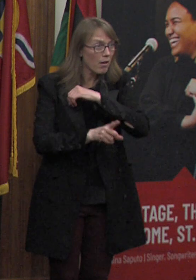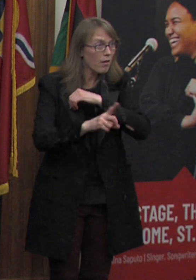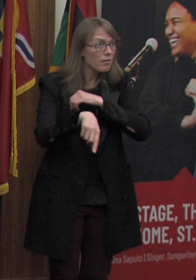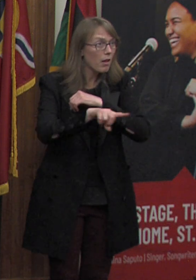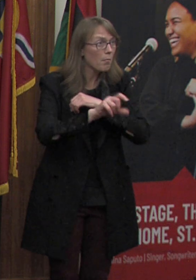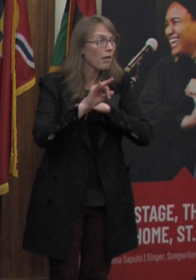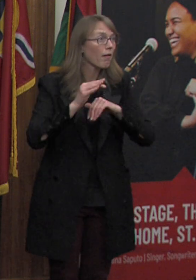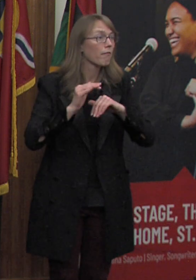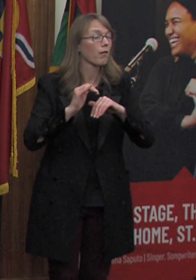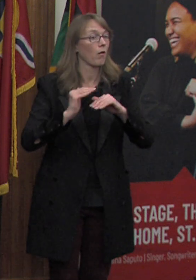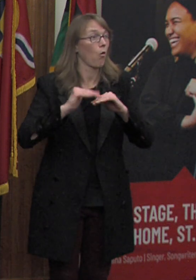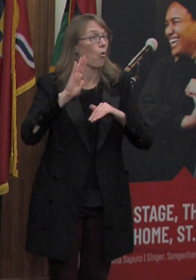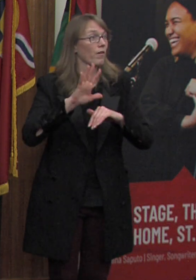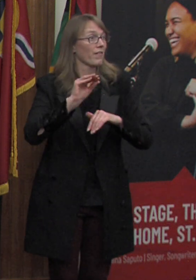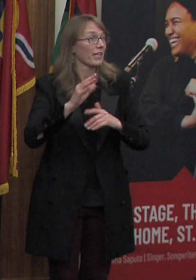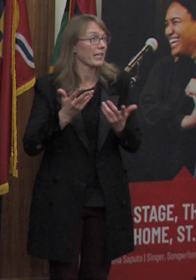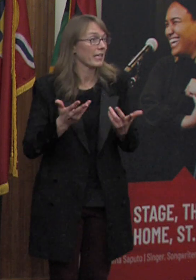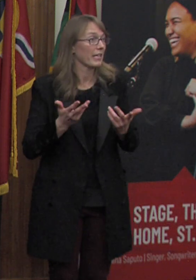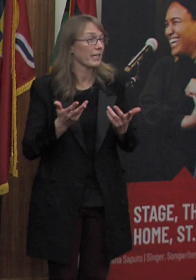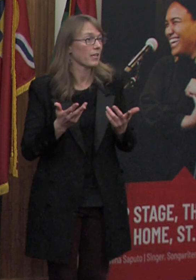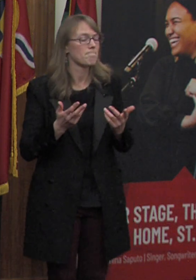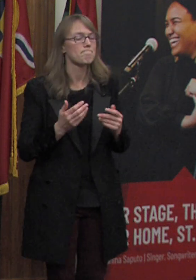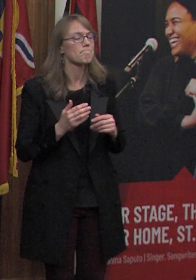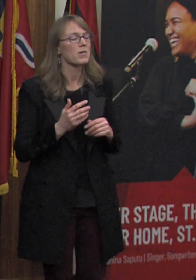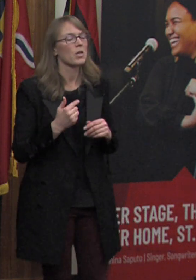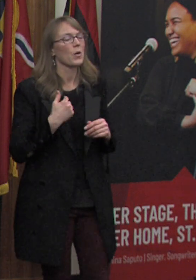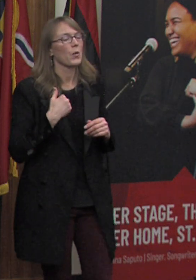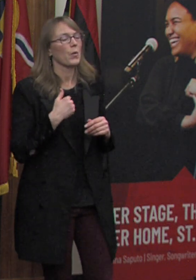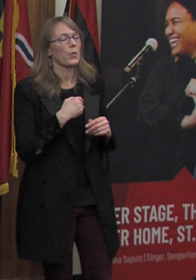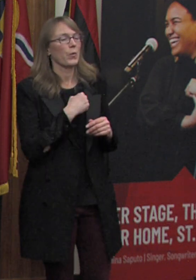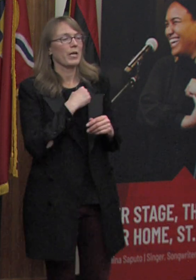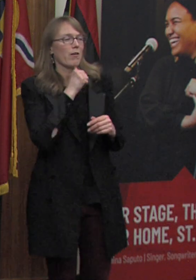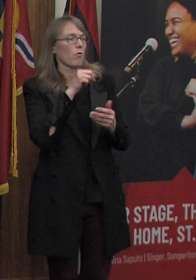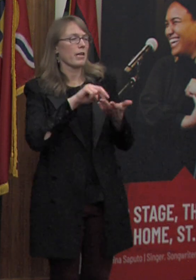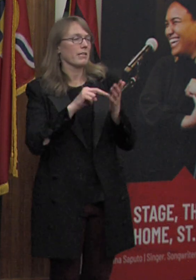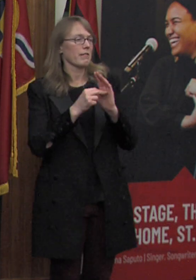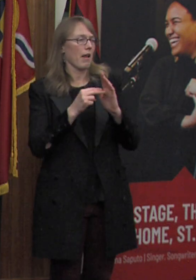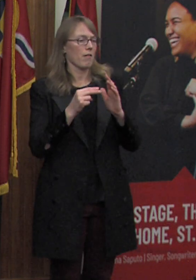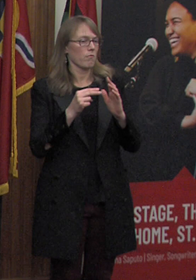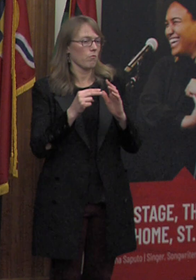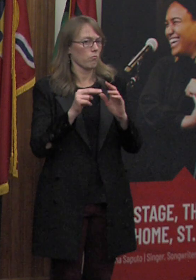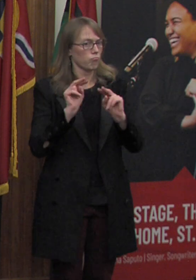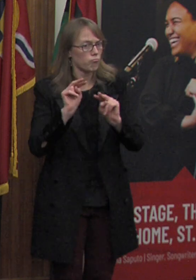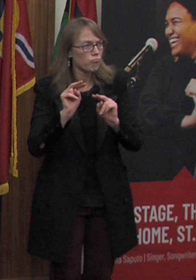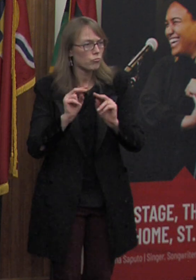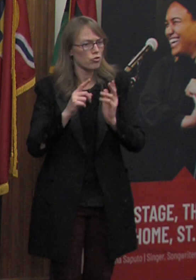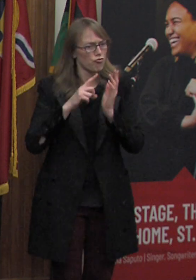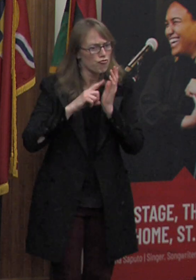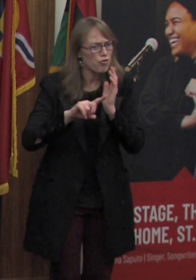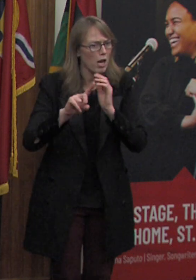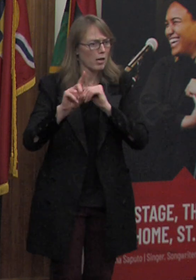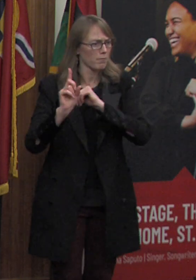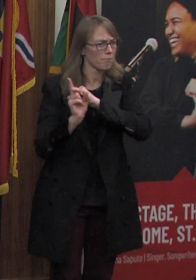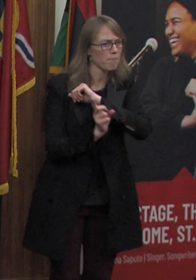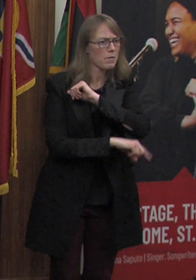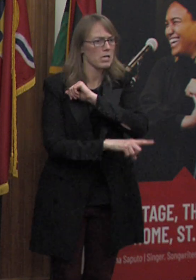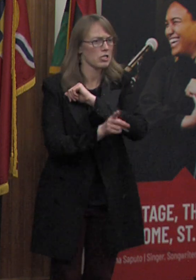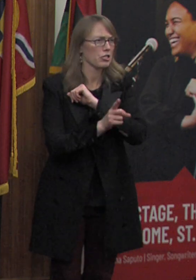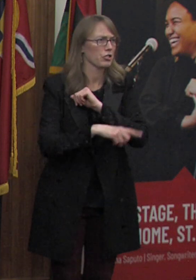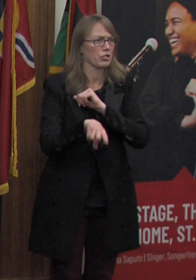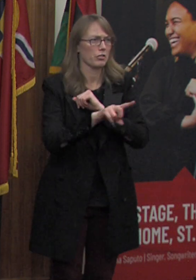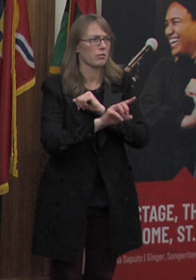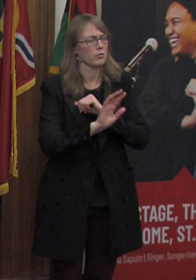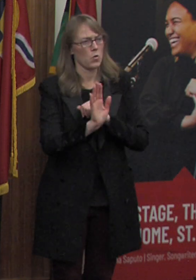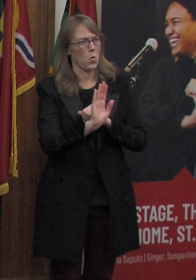penalize businesses any more than they're already being penalized. So, no, we do not have our police going to restaurants. What we